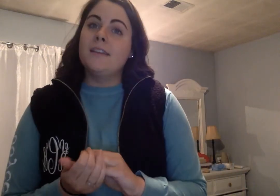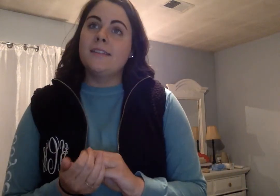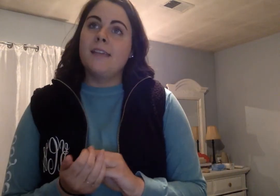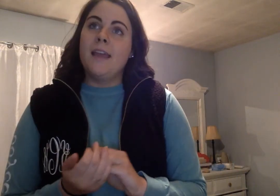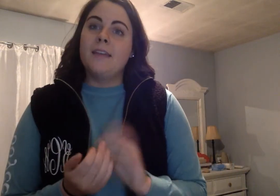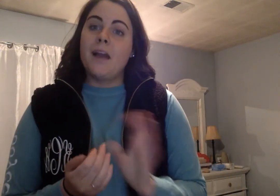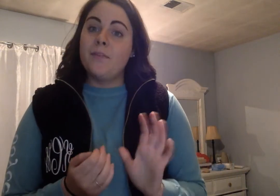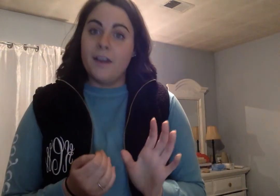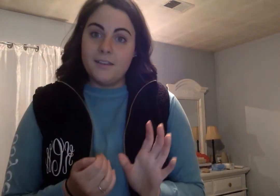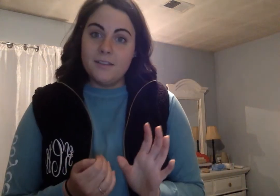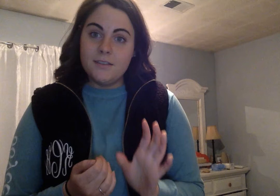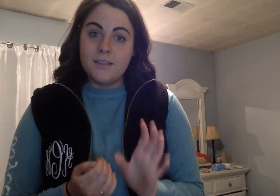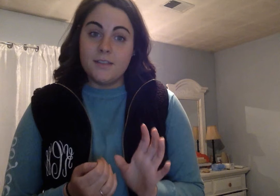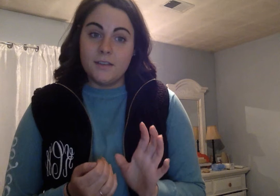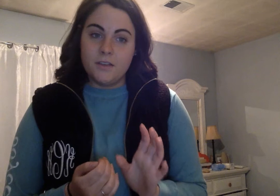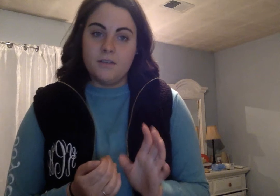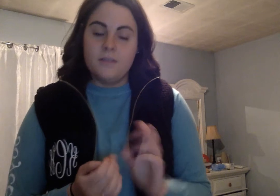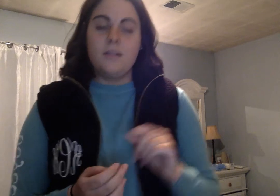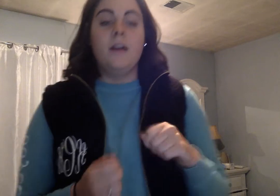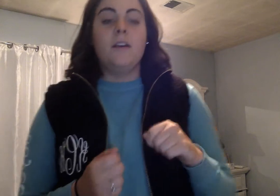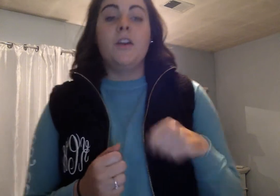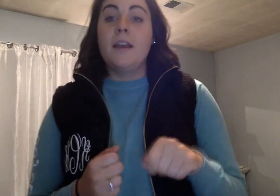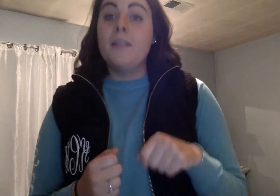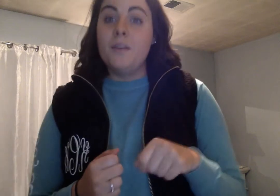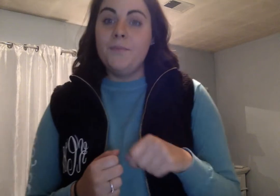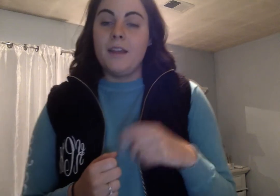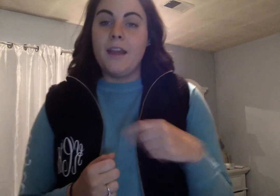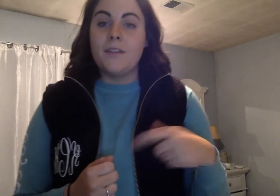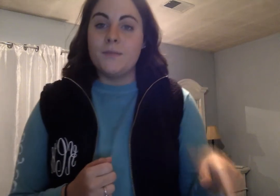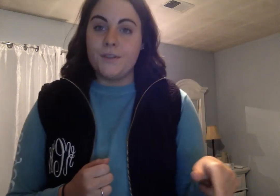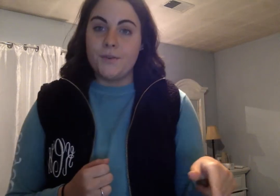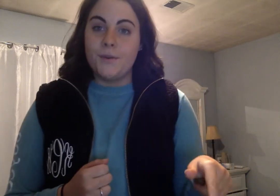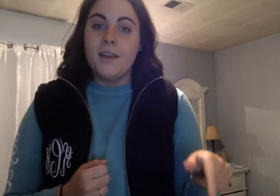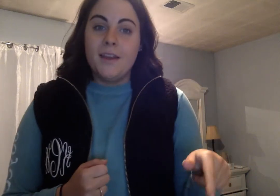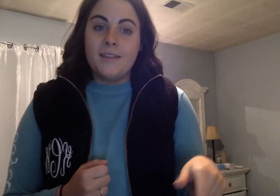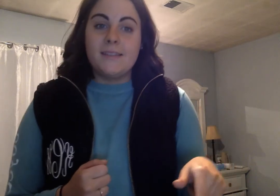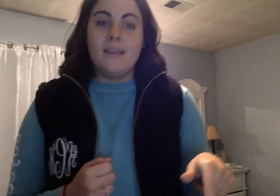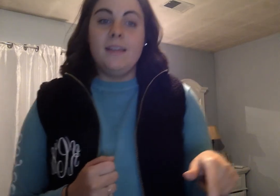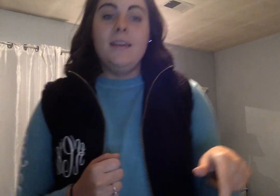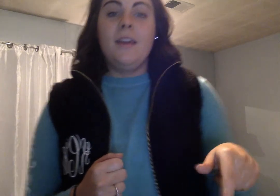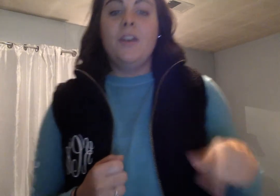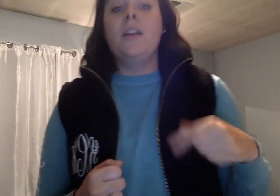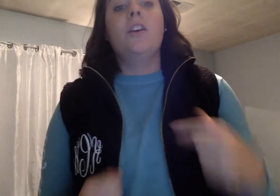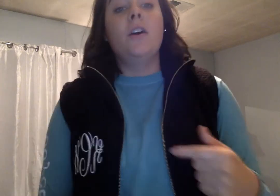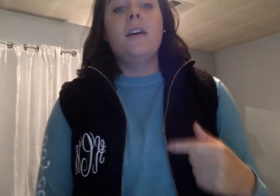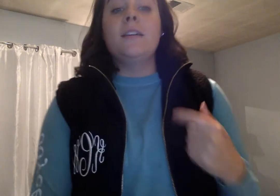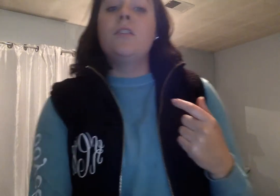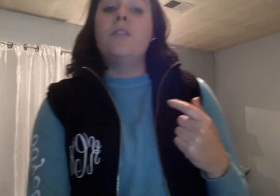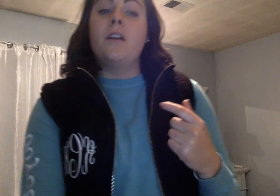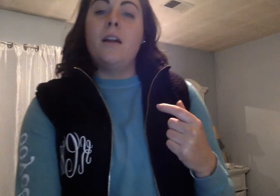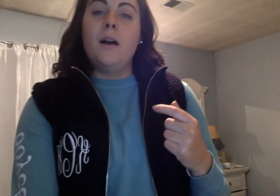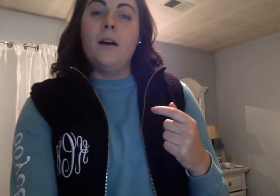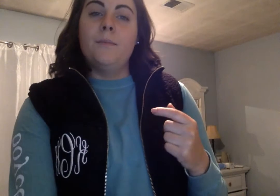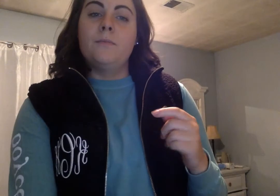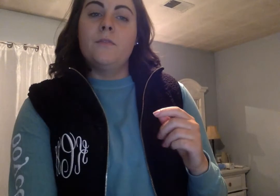is a type of onion, to the you're going to cut them and add them to the skillet, and you're going to cook until they're